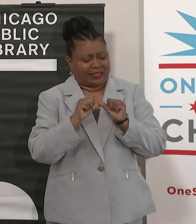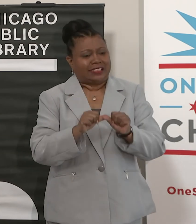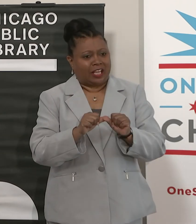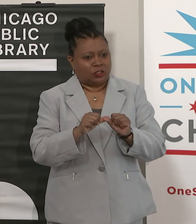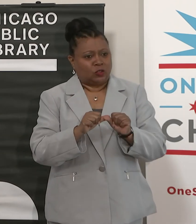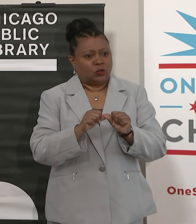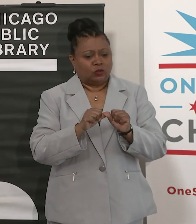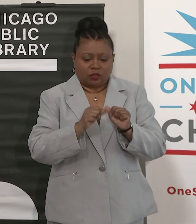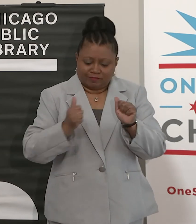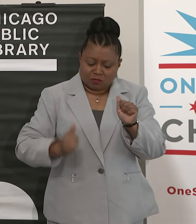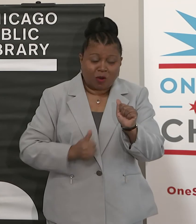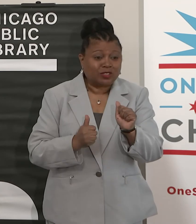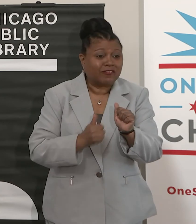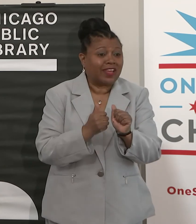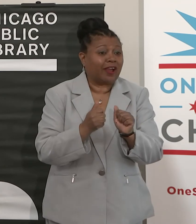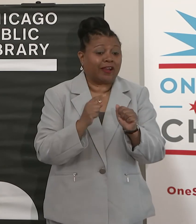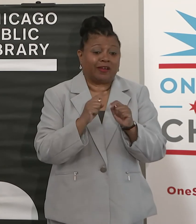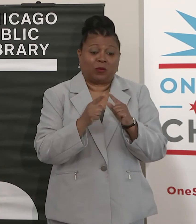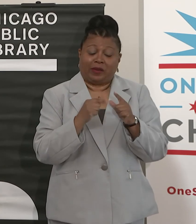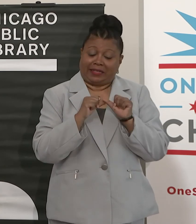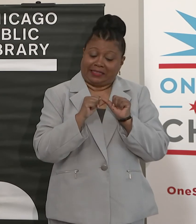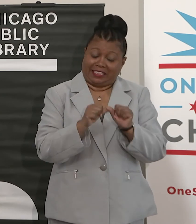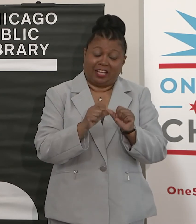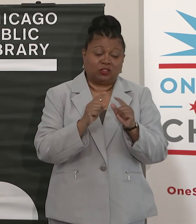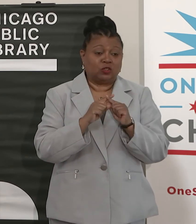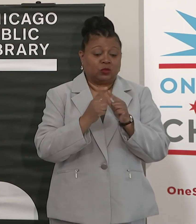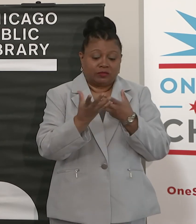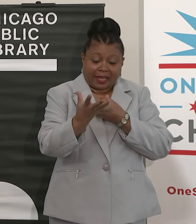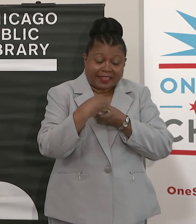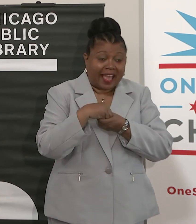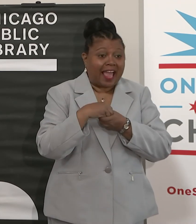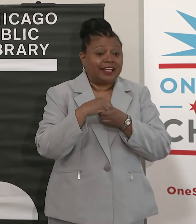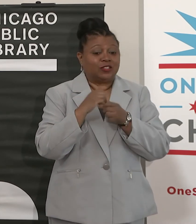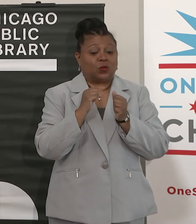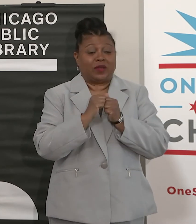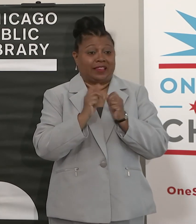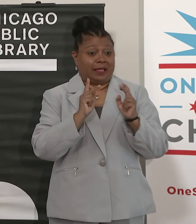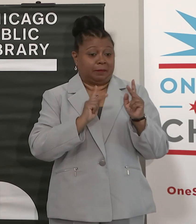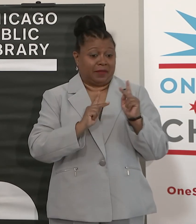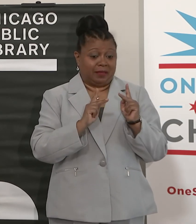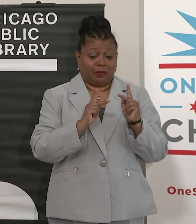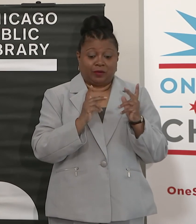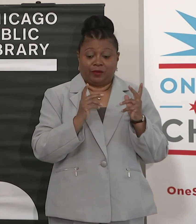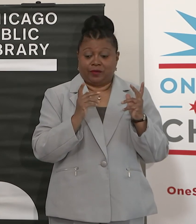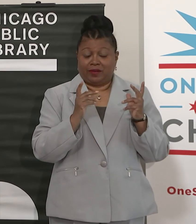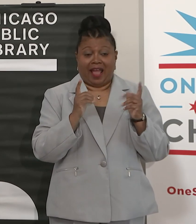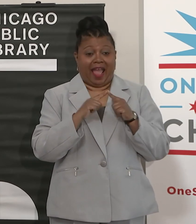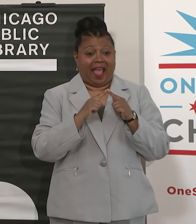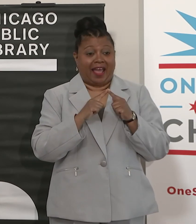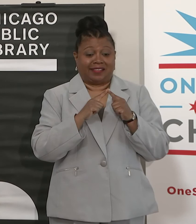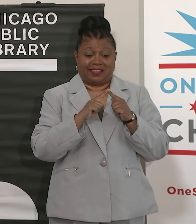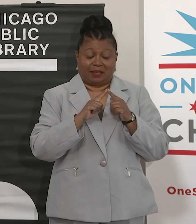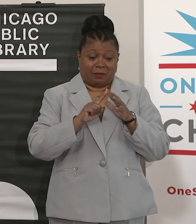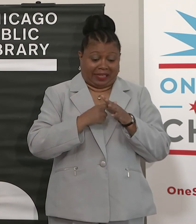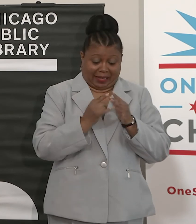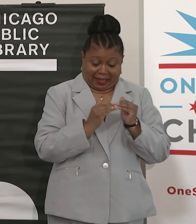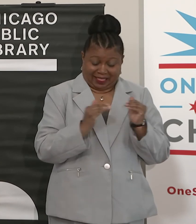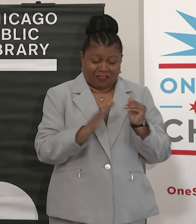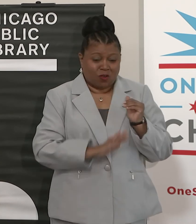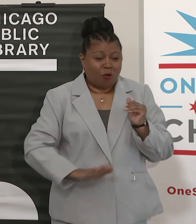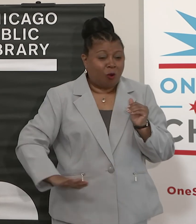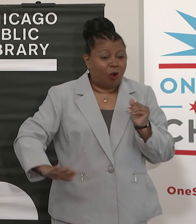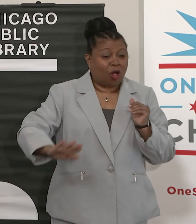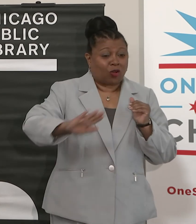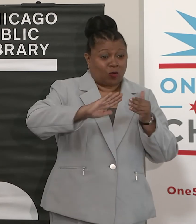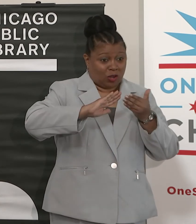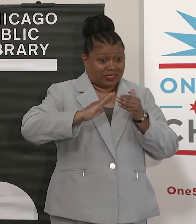continue to persevere. We're continuing to engage with folks at the grassroots level all across